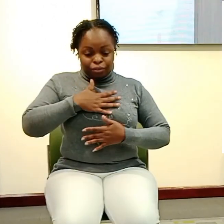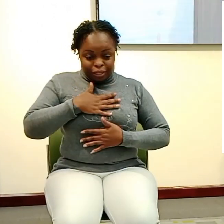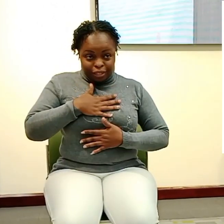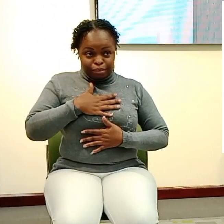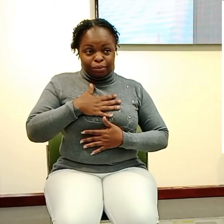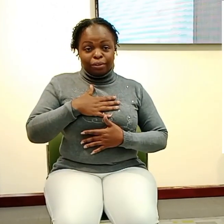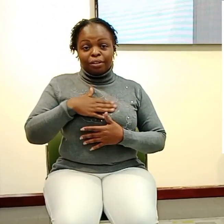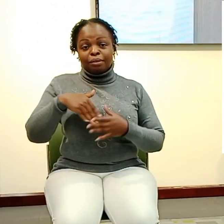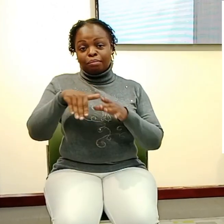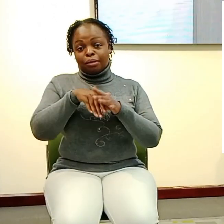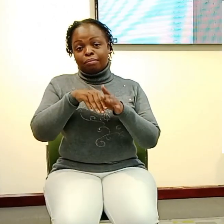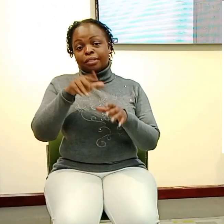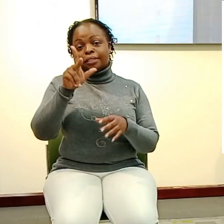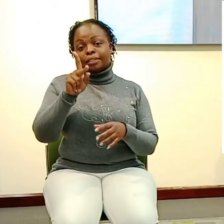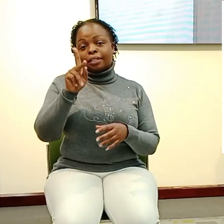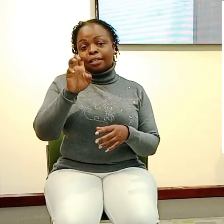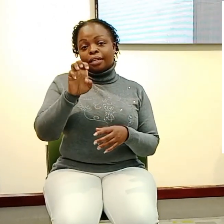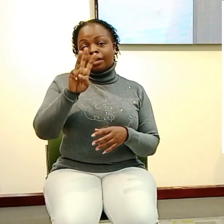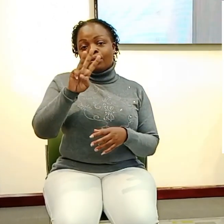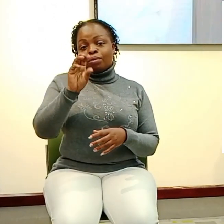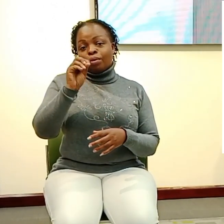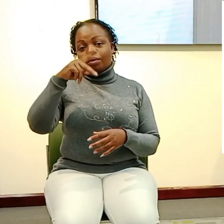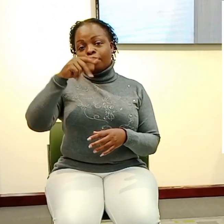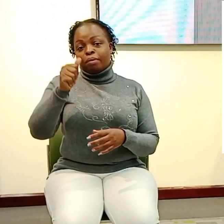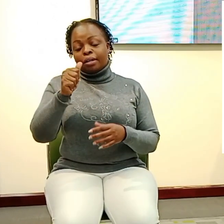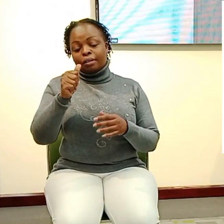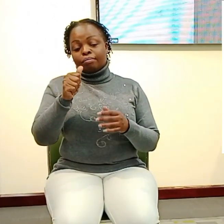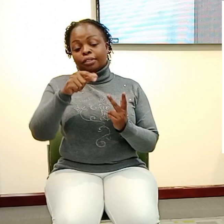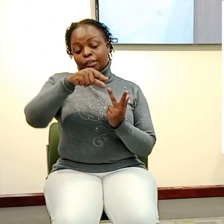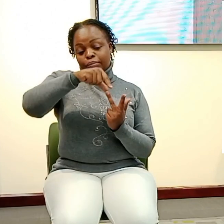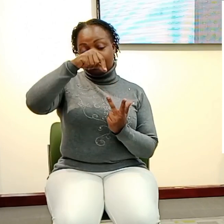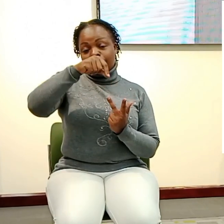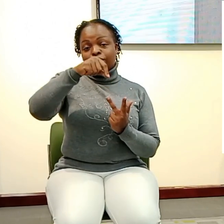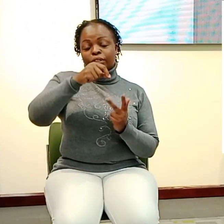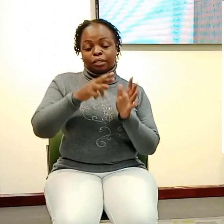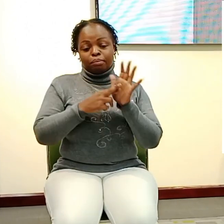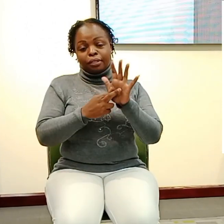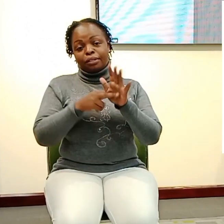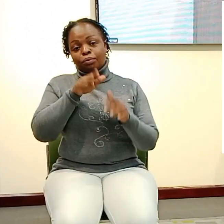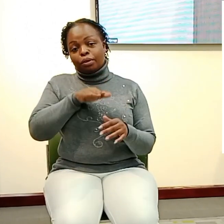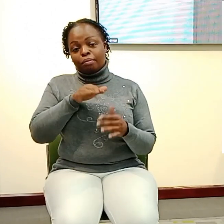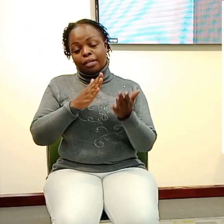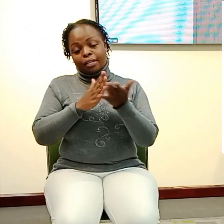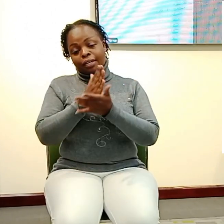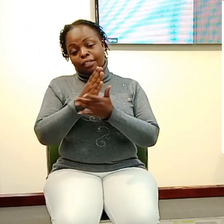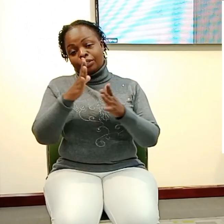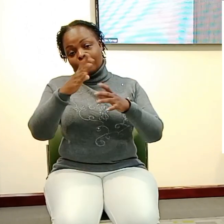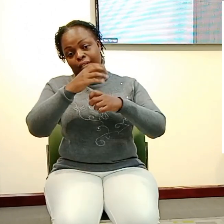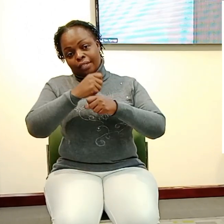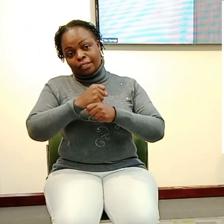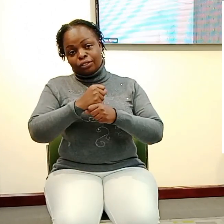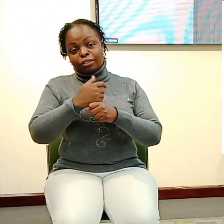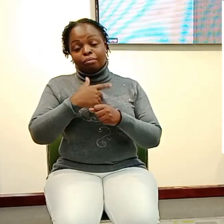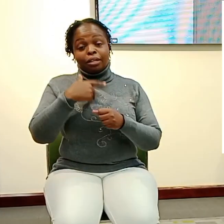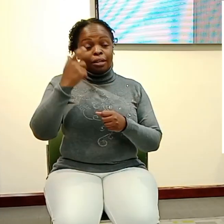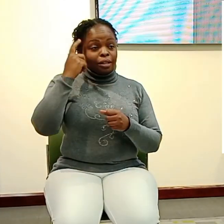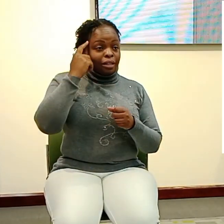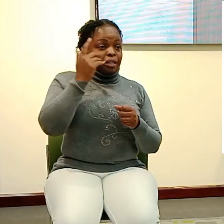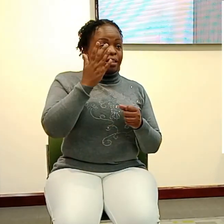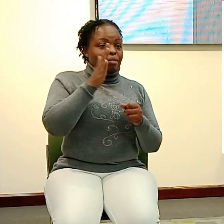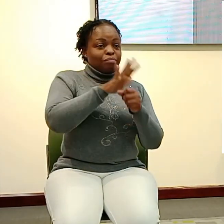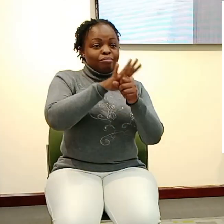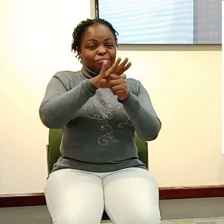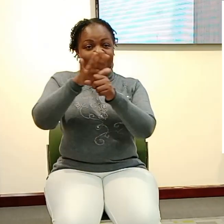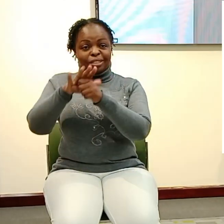of KEWOPA, distinguished representatives of women rights organizations. I think I've met many of you. I see